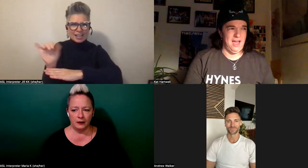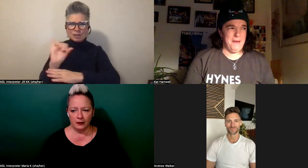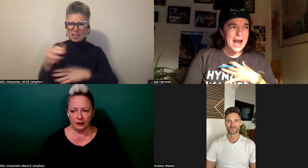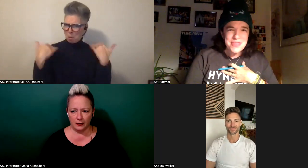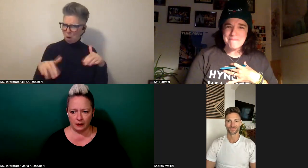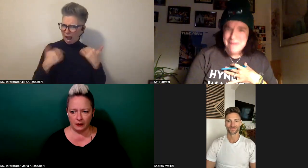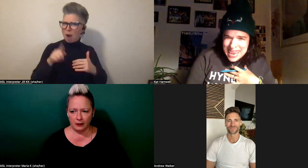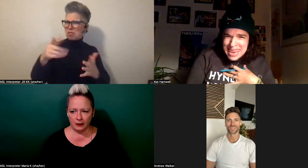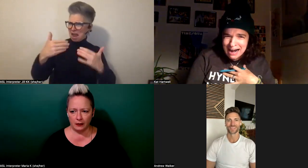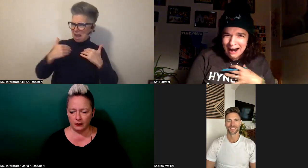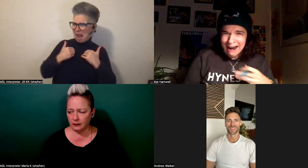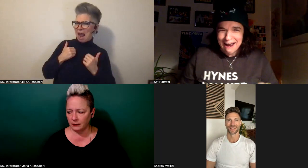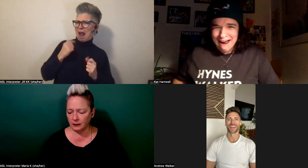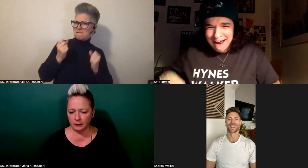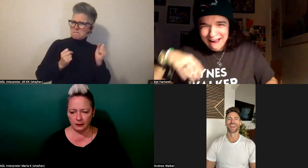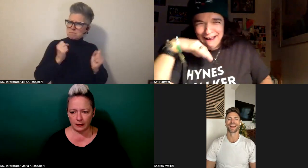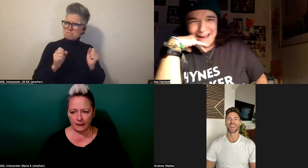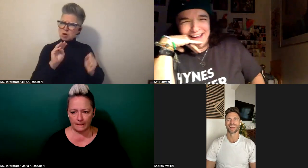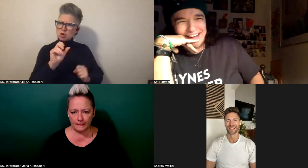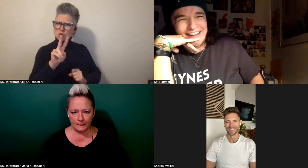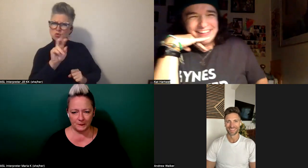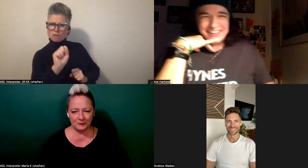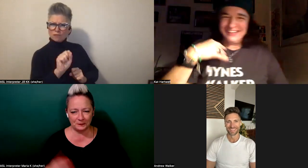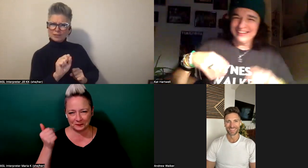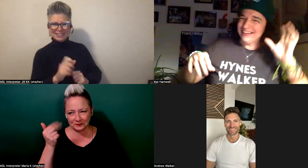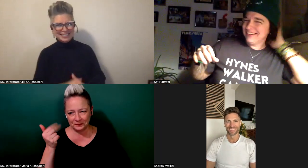moved better than me.